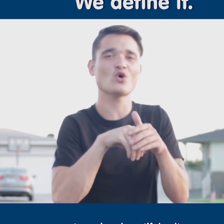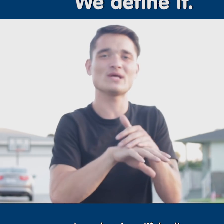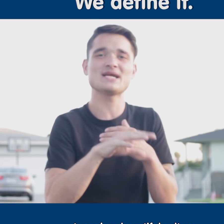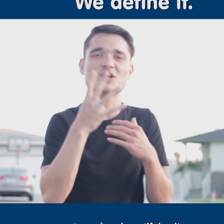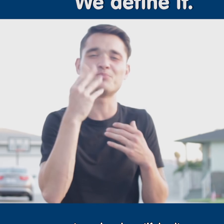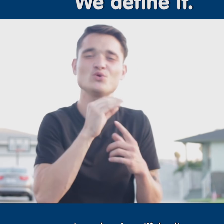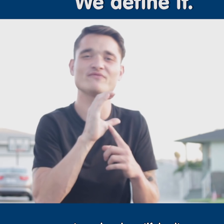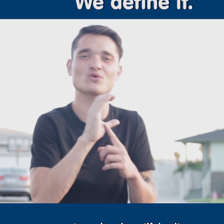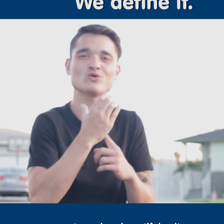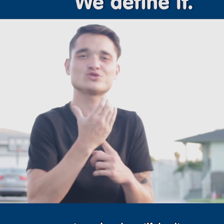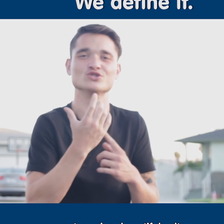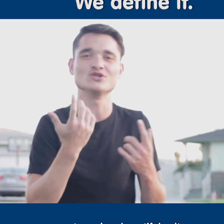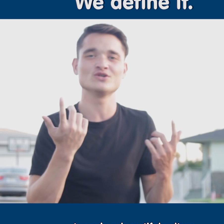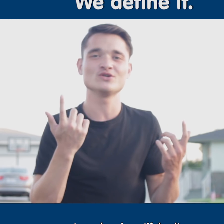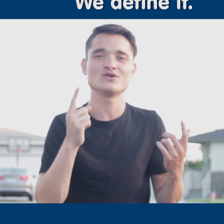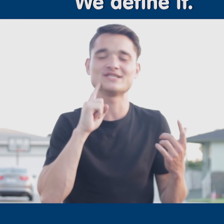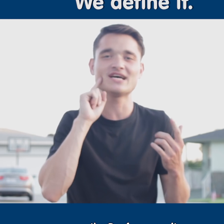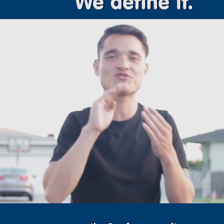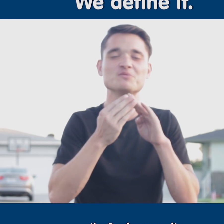in a beautiful culture, the deaf community?